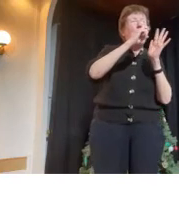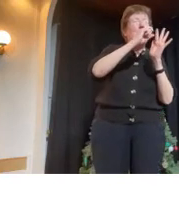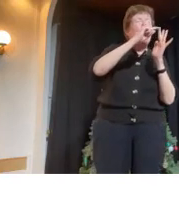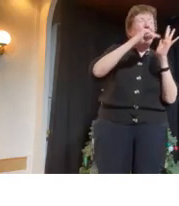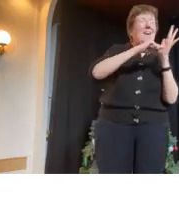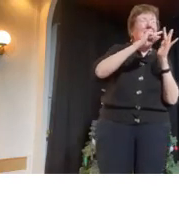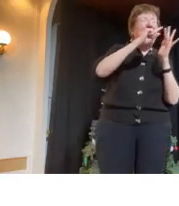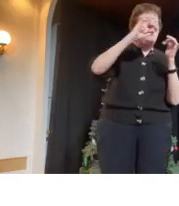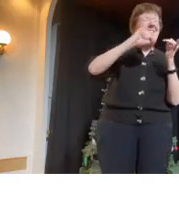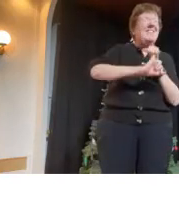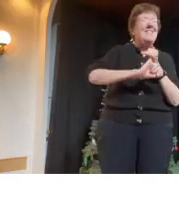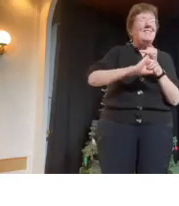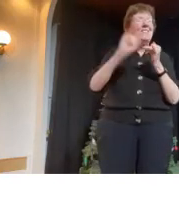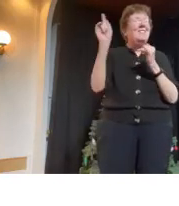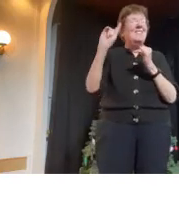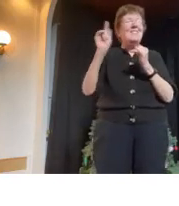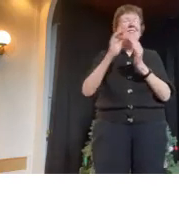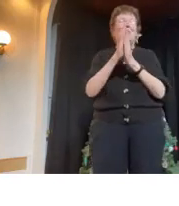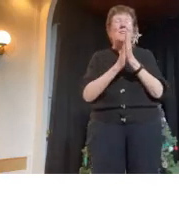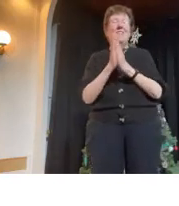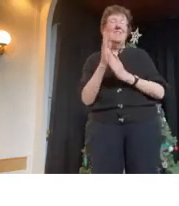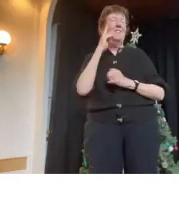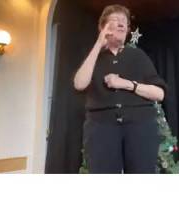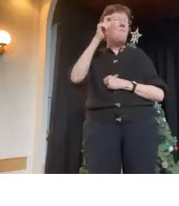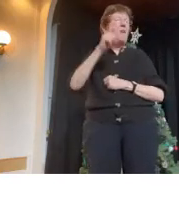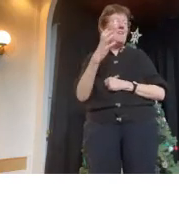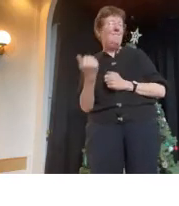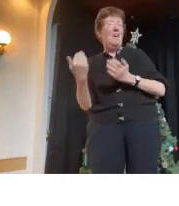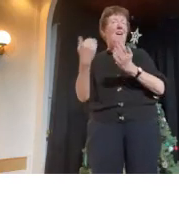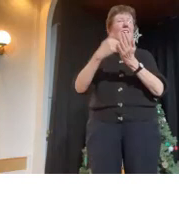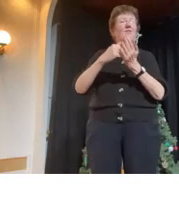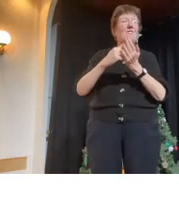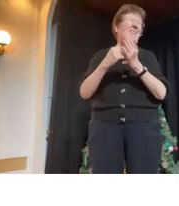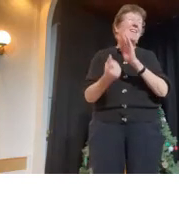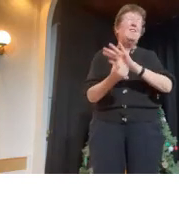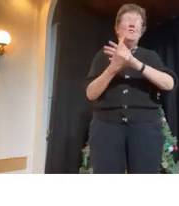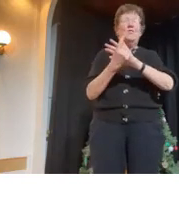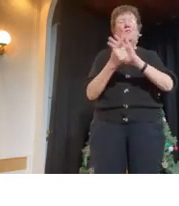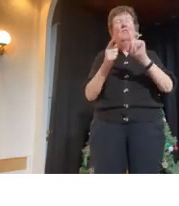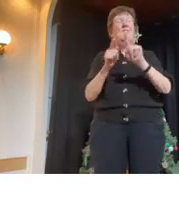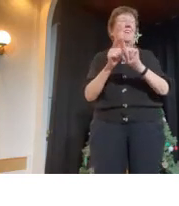One term that I really don't like is comorbidities. Again, that's a hugely medical